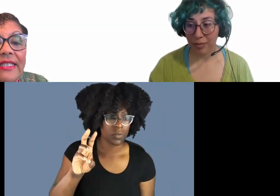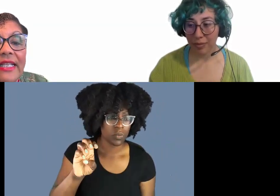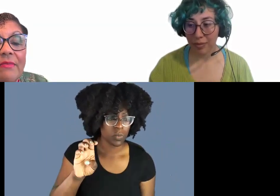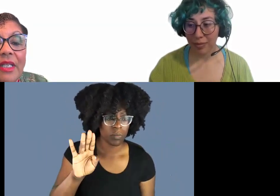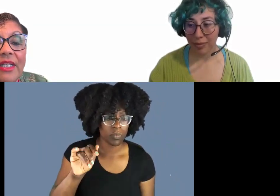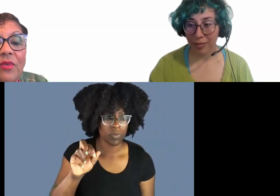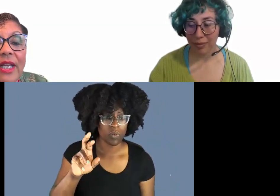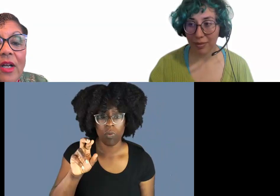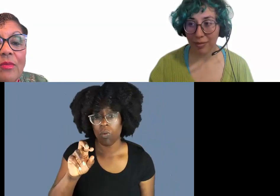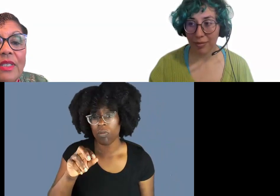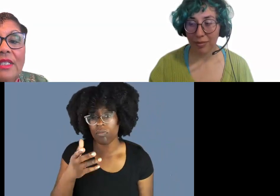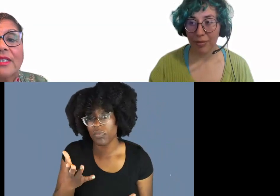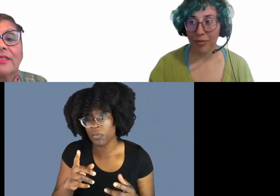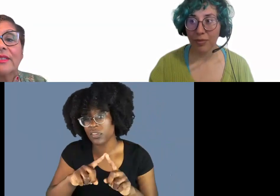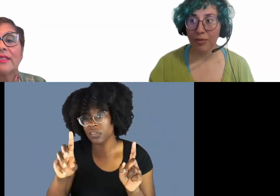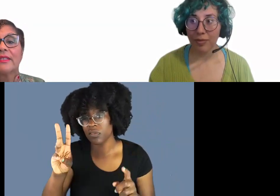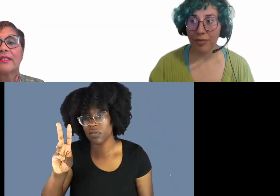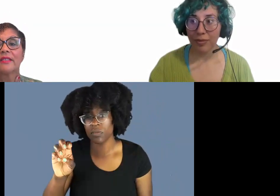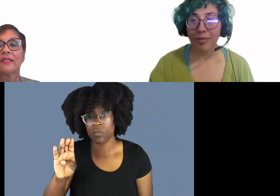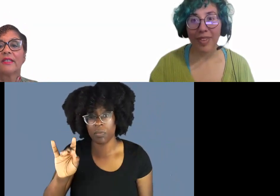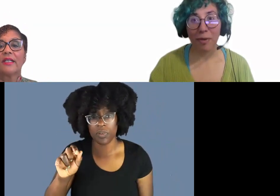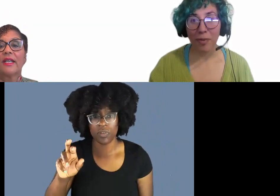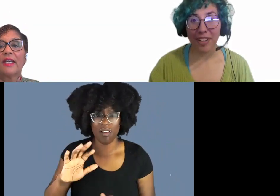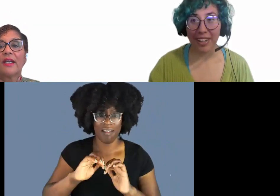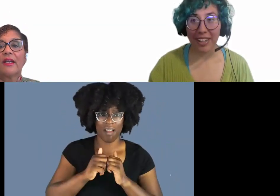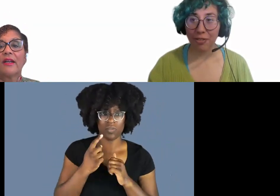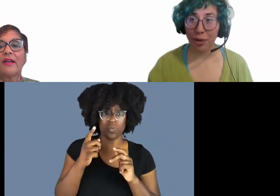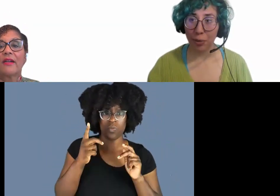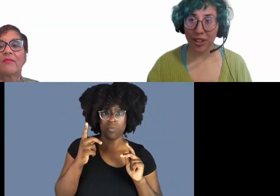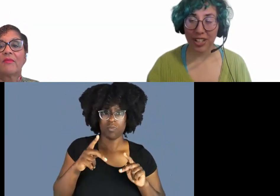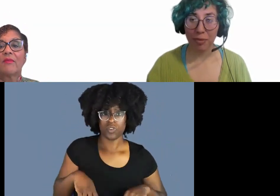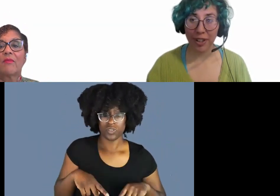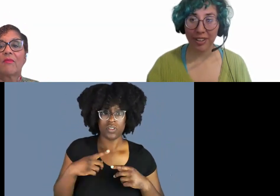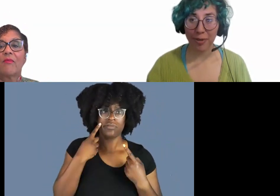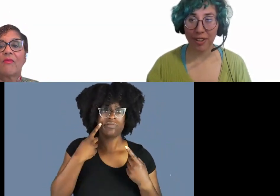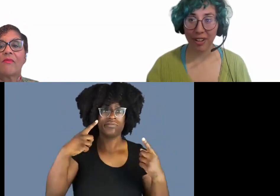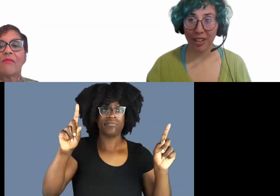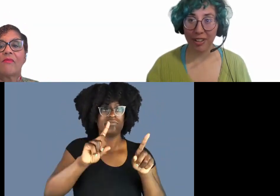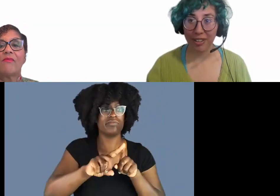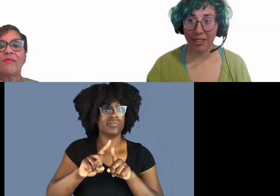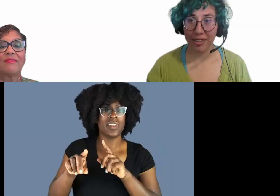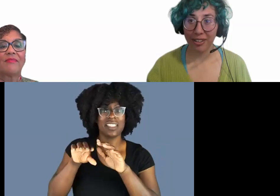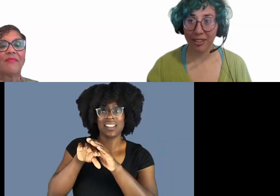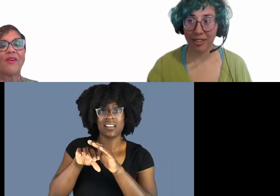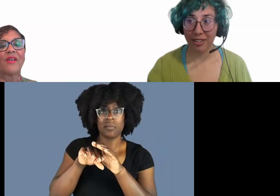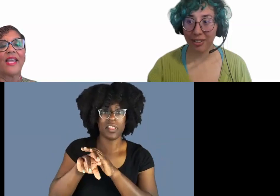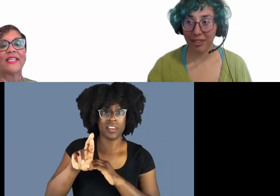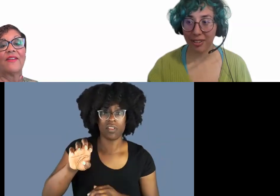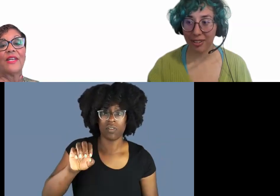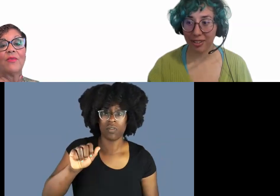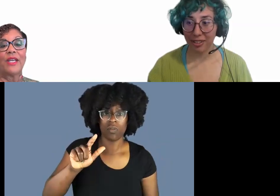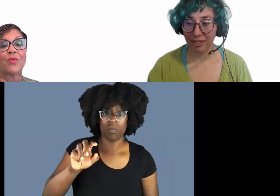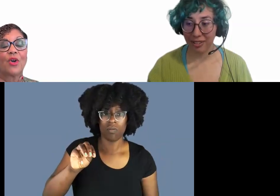various accessibility realms? That would be a good idea for a workshop. We can work on it.